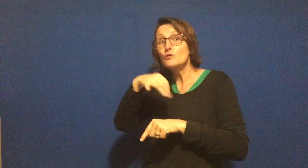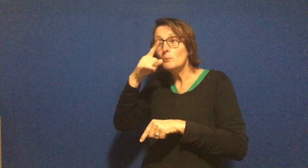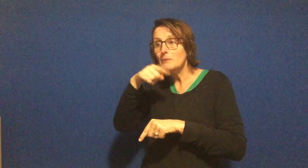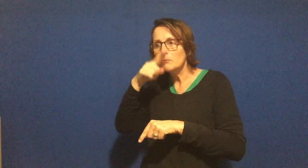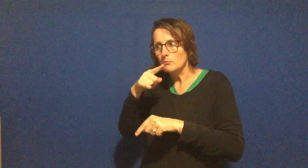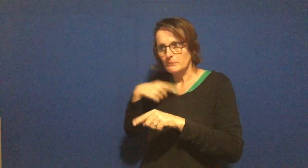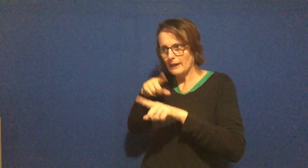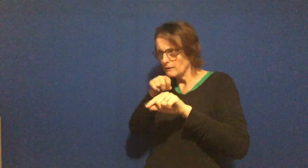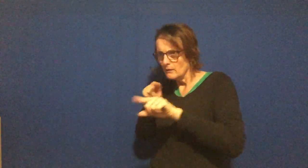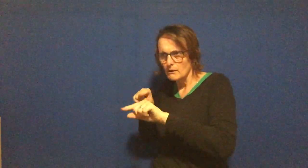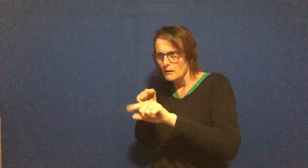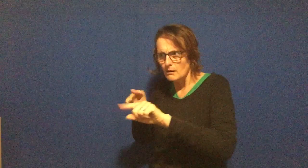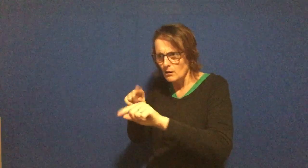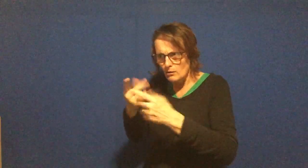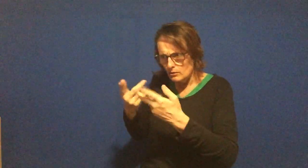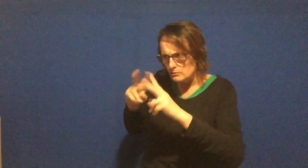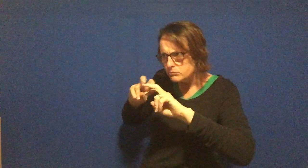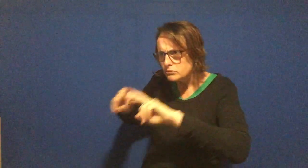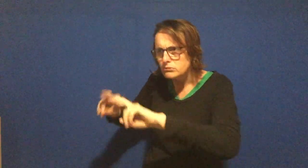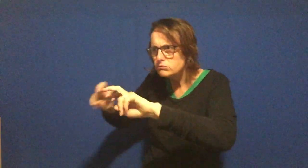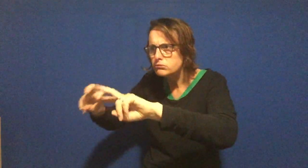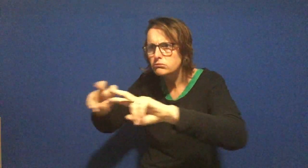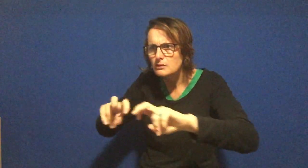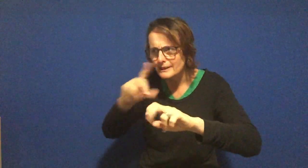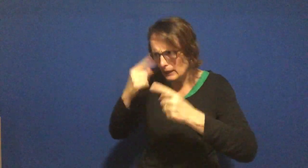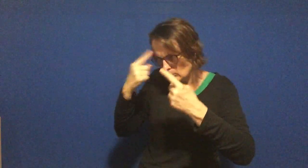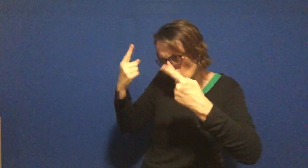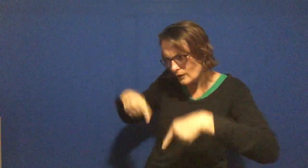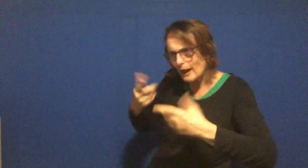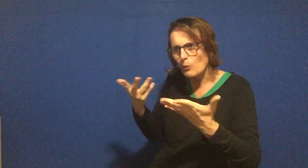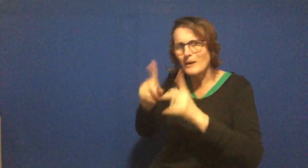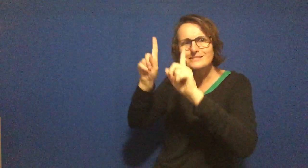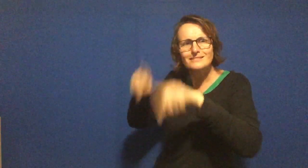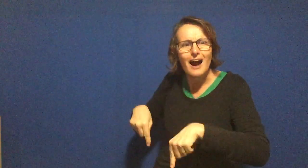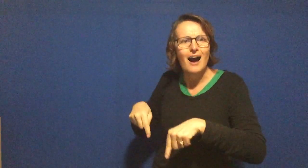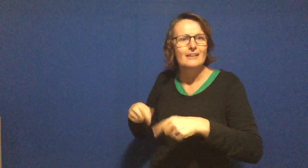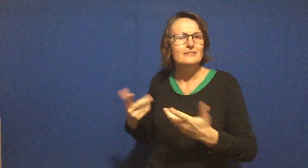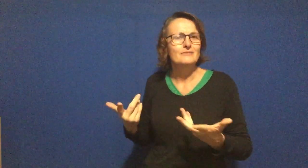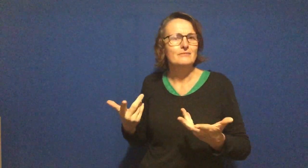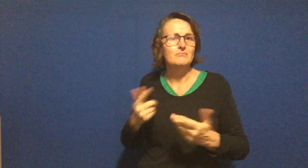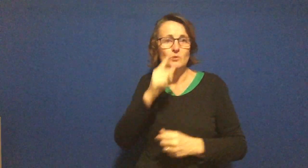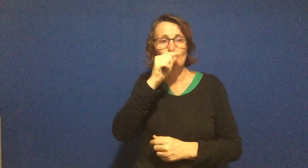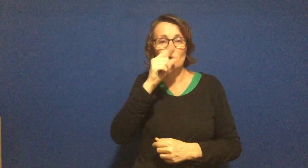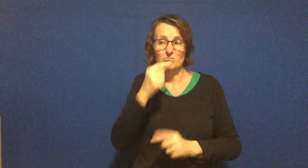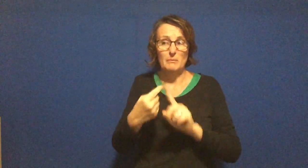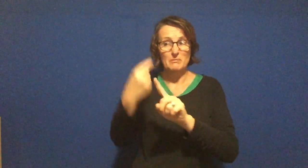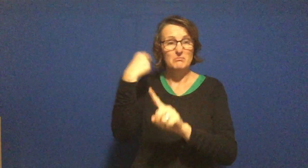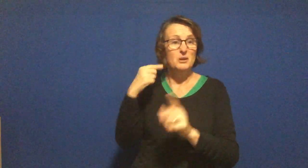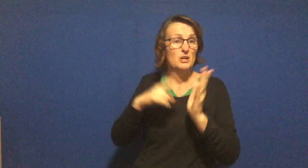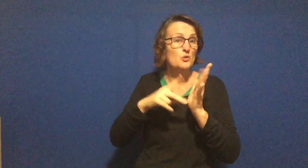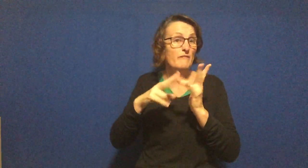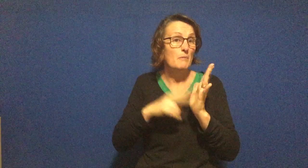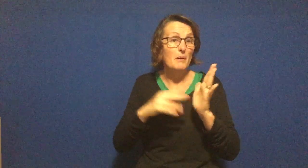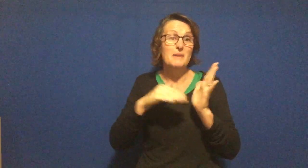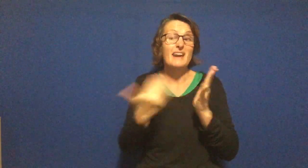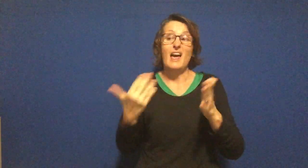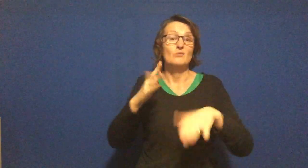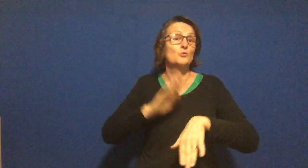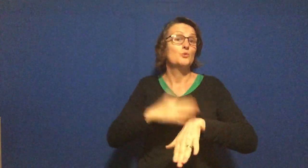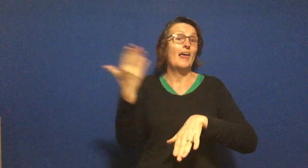could do contact tracing and trace this back to where it might have come from in November. But that's now lost in history. Right, so